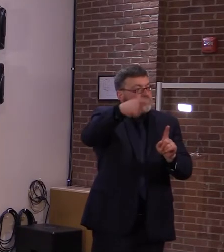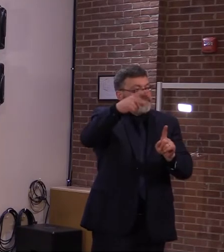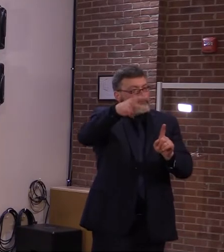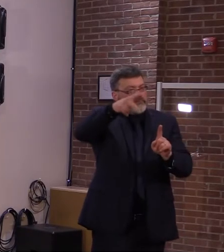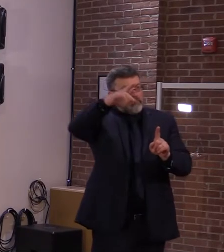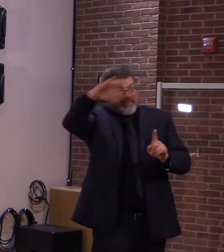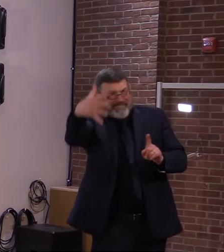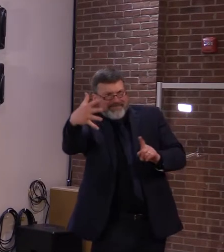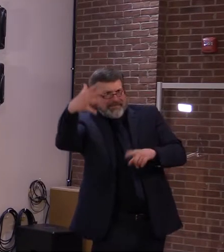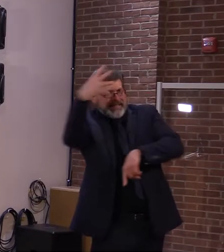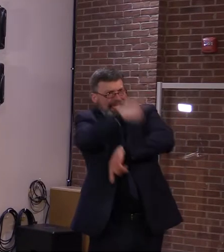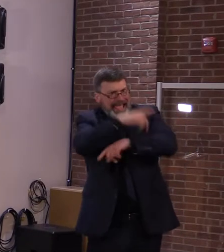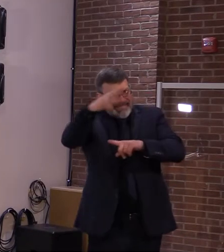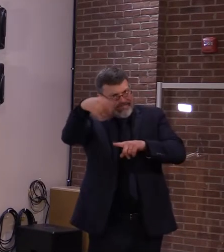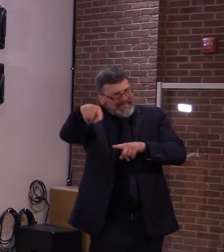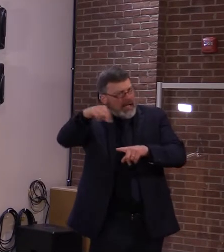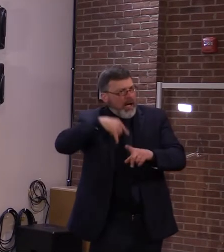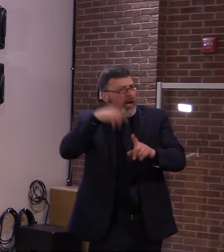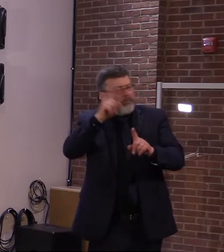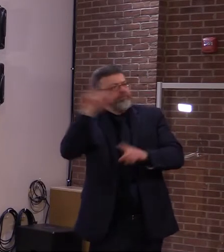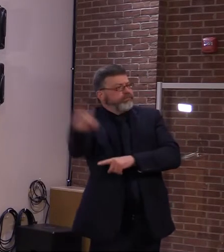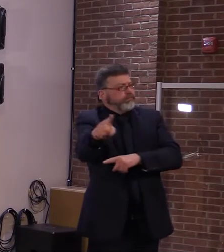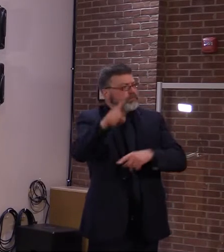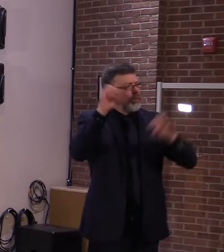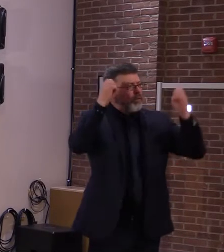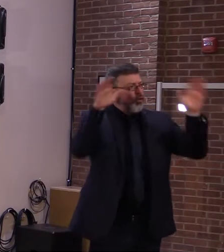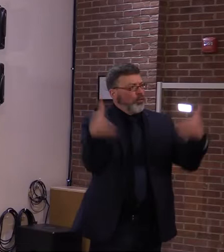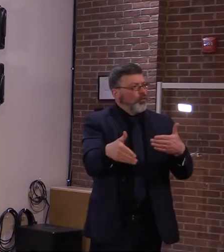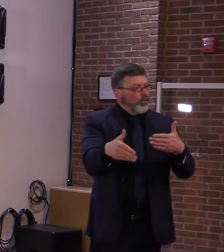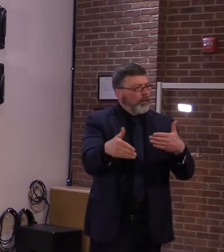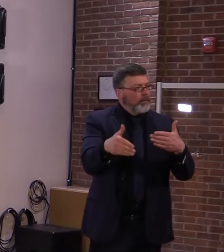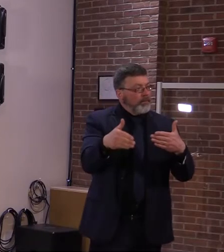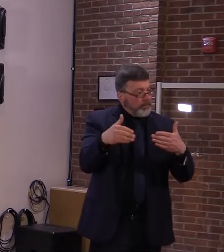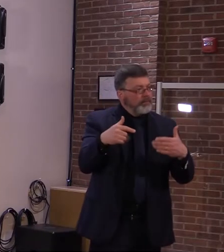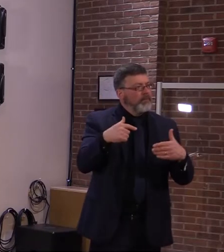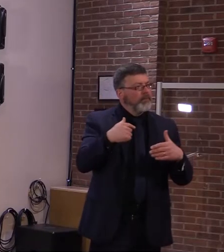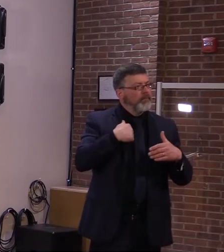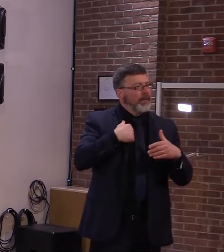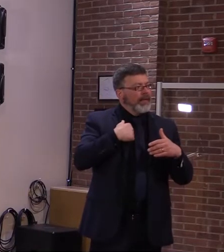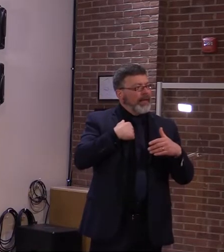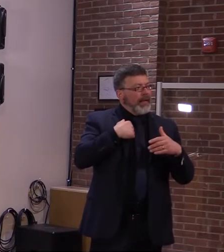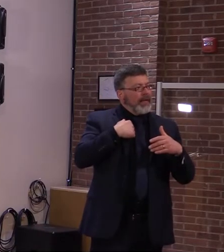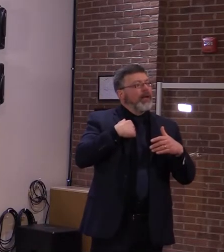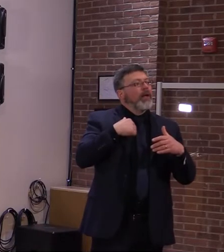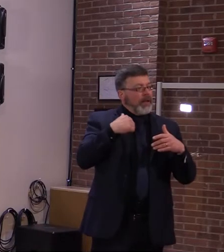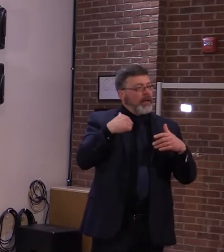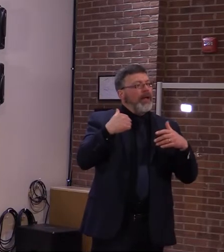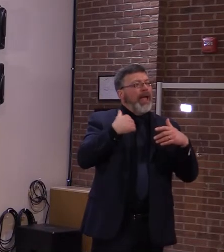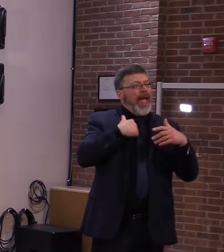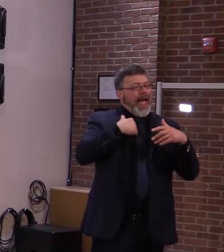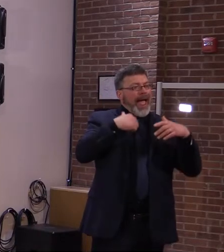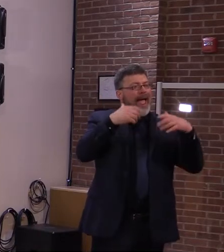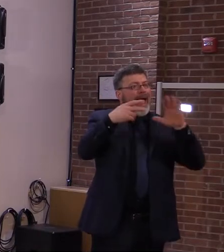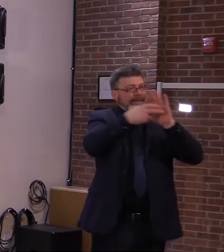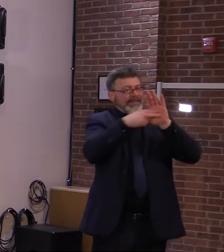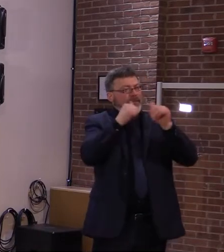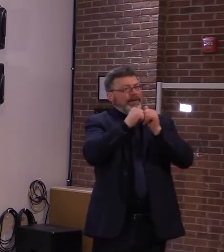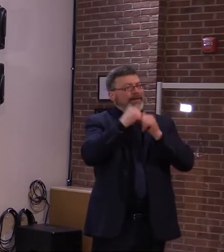palsy. Have you heard of this reaction, and do you recommend that this person skip the second dose or continue to move forward?